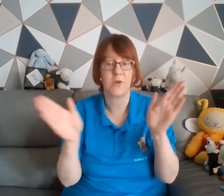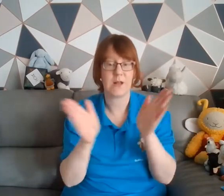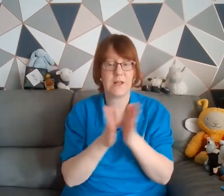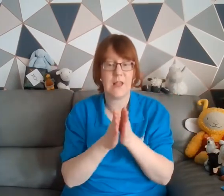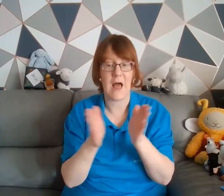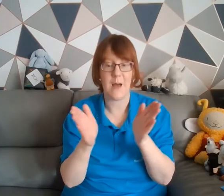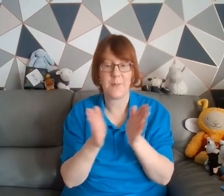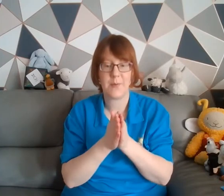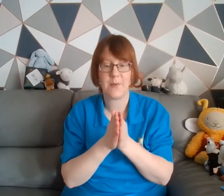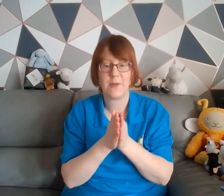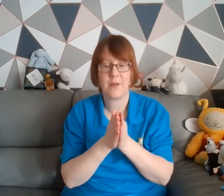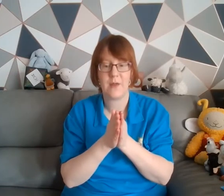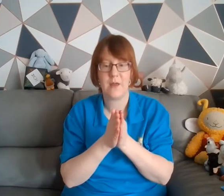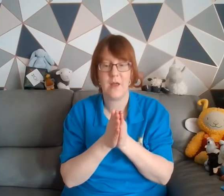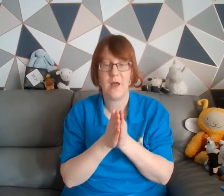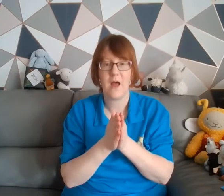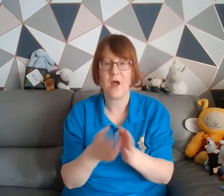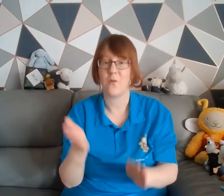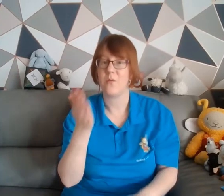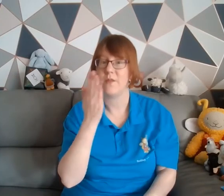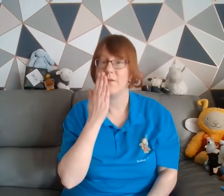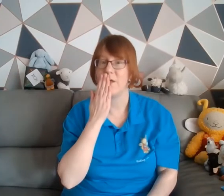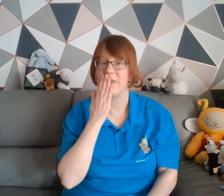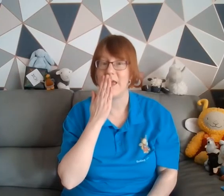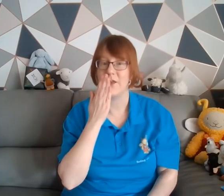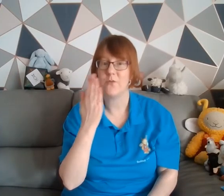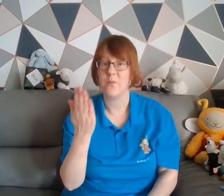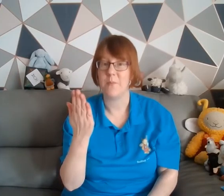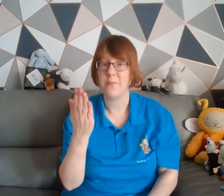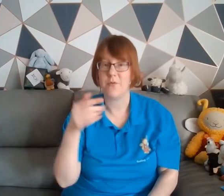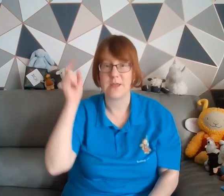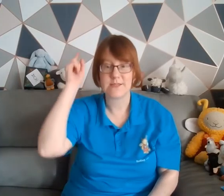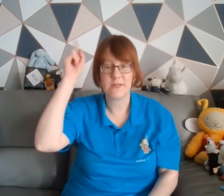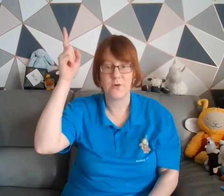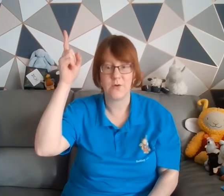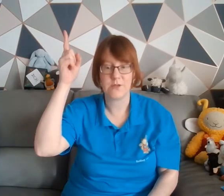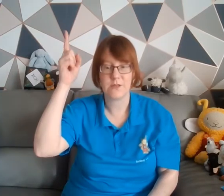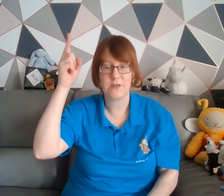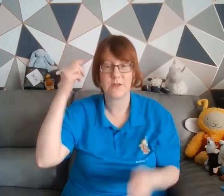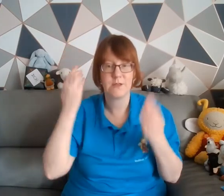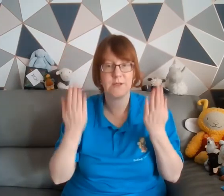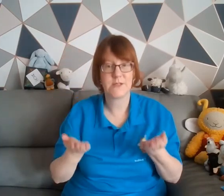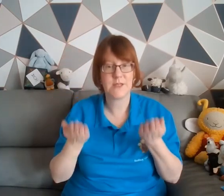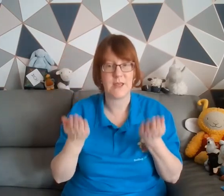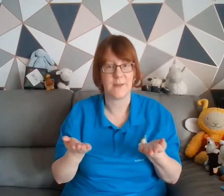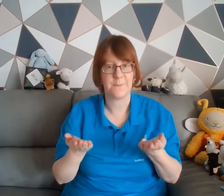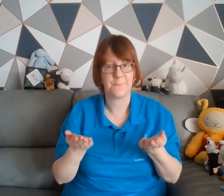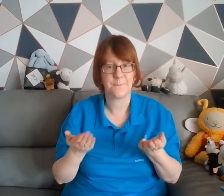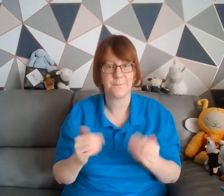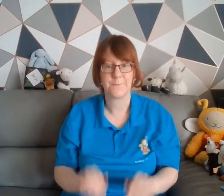going to clap, and at the end we'll be praising God today.